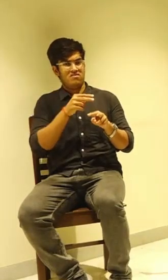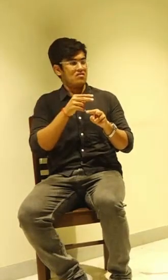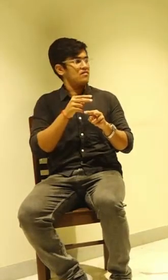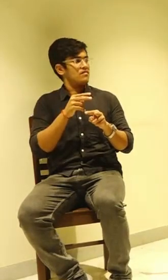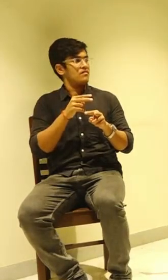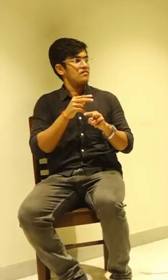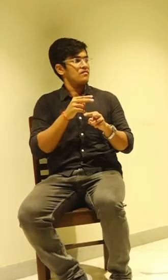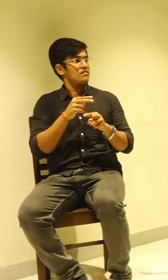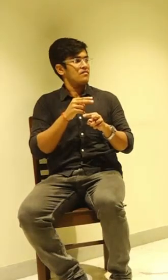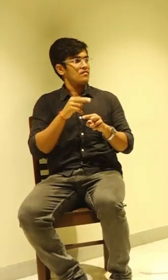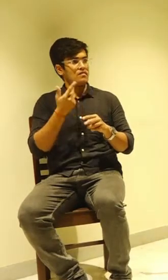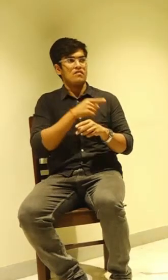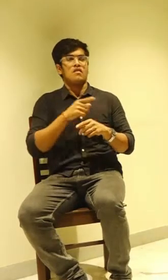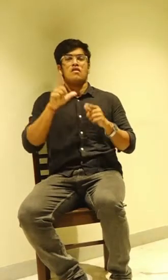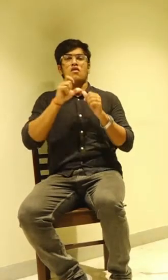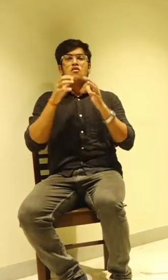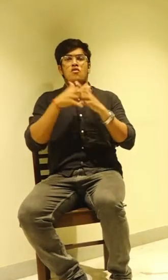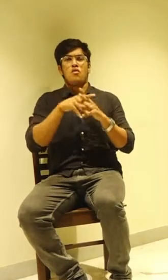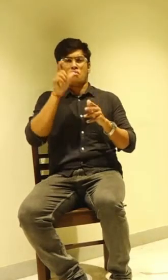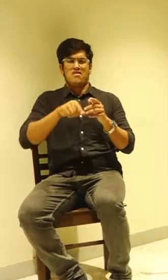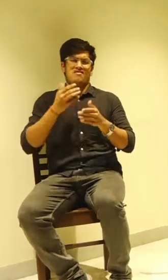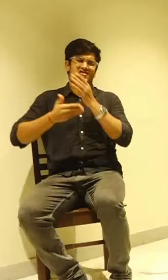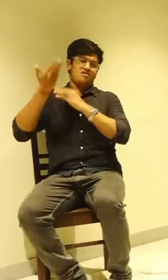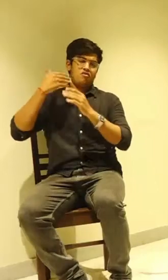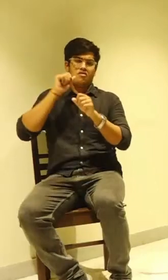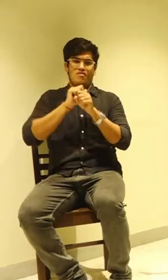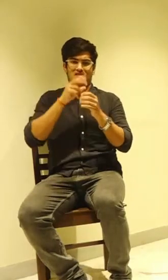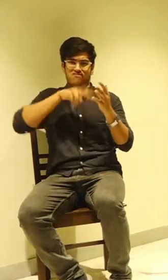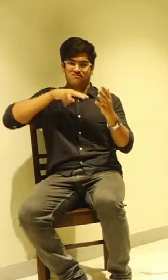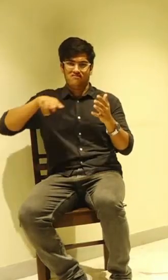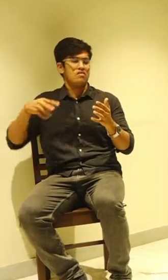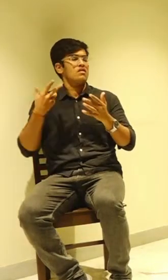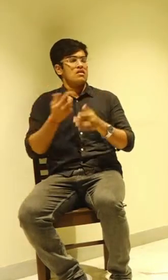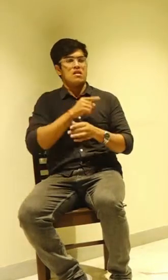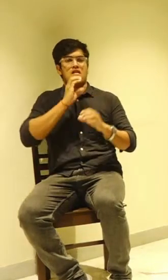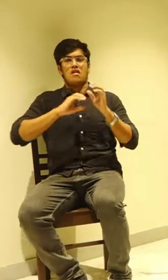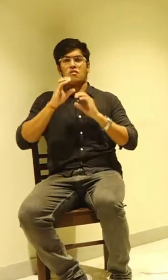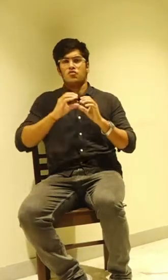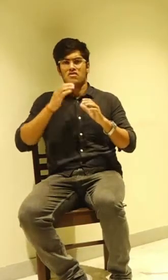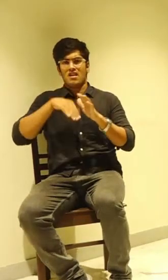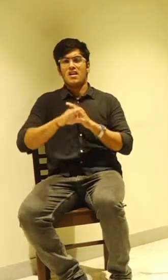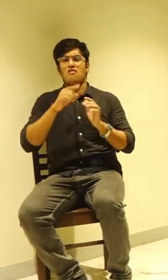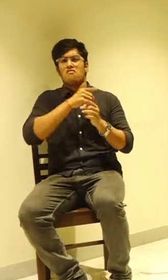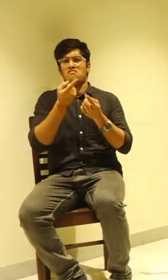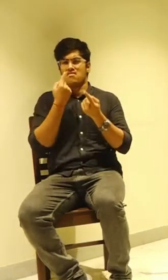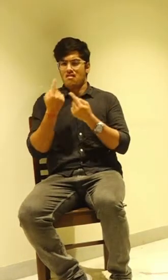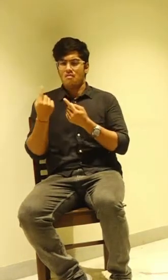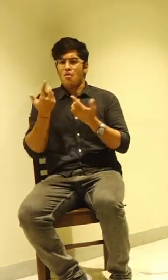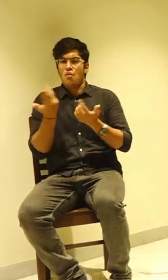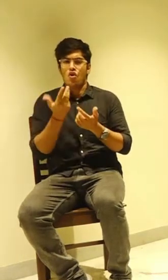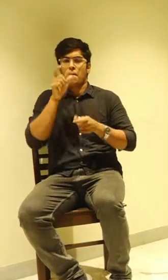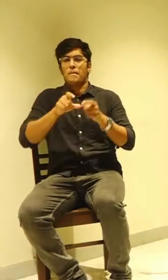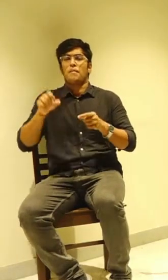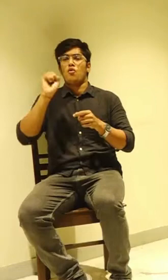a historian, a legal historian almost, who has to look at documents, communications, and has to try and decipher what people had in